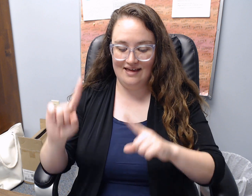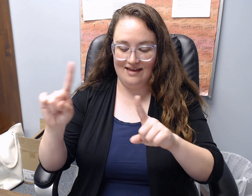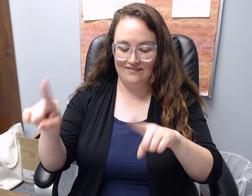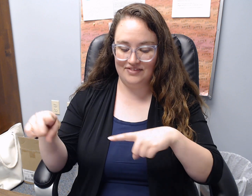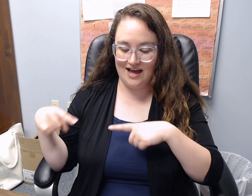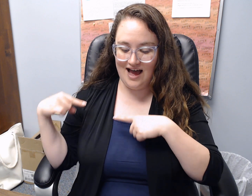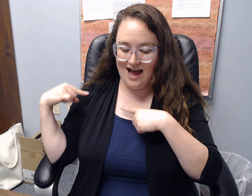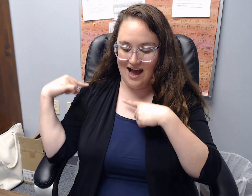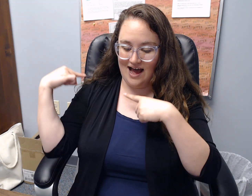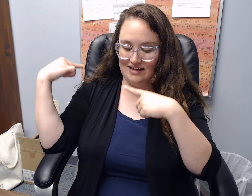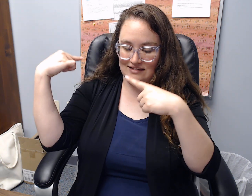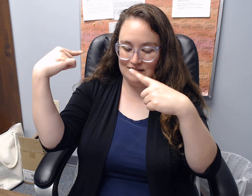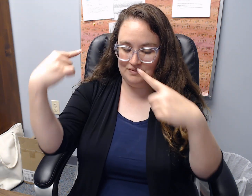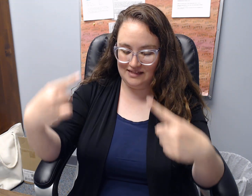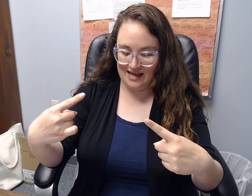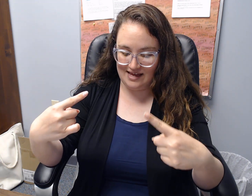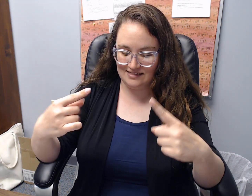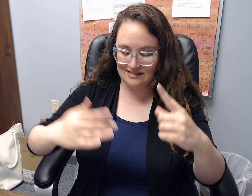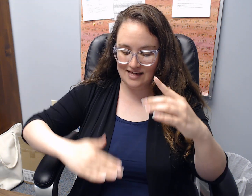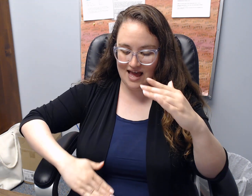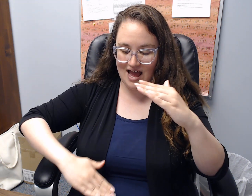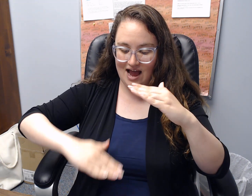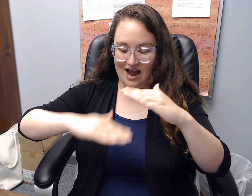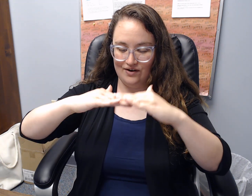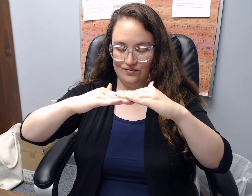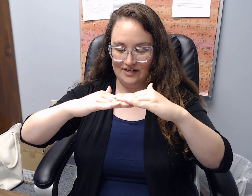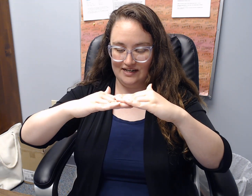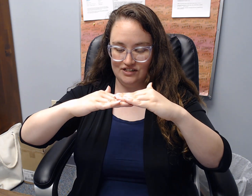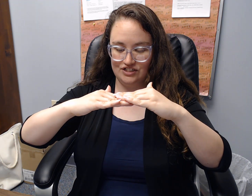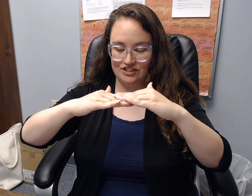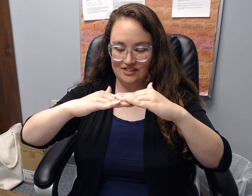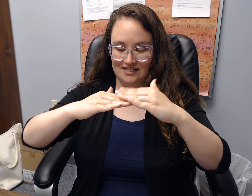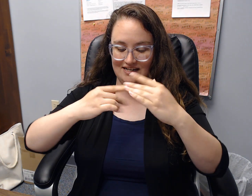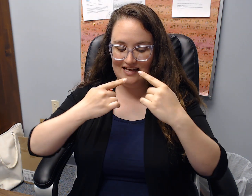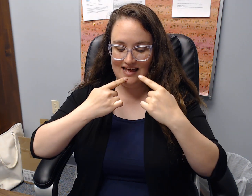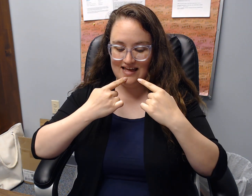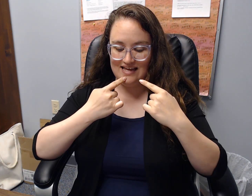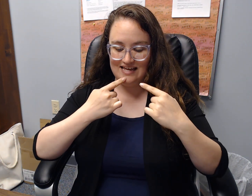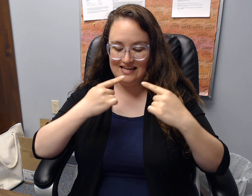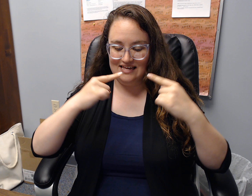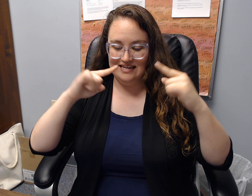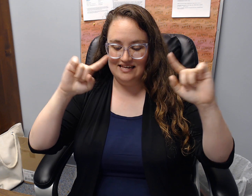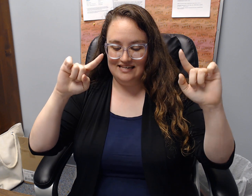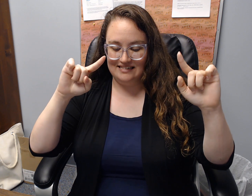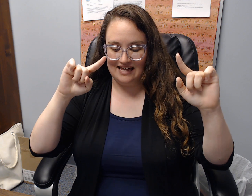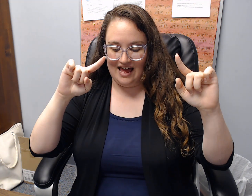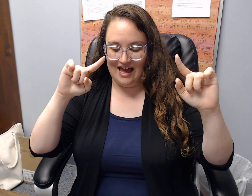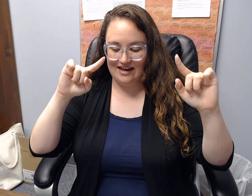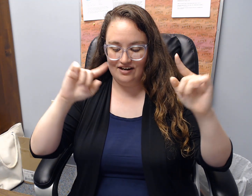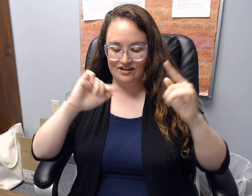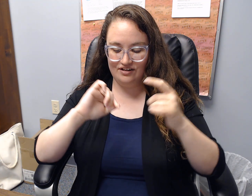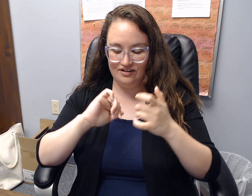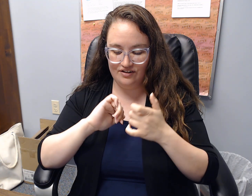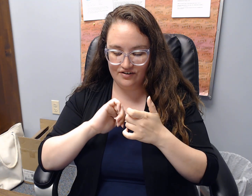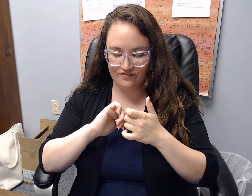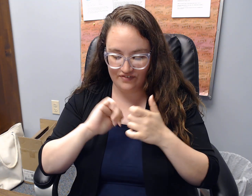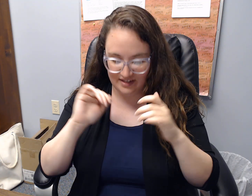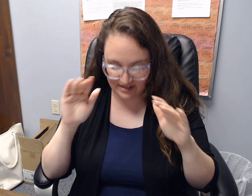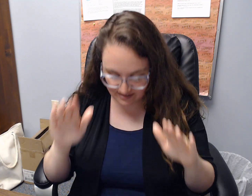If the highest place I reach is at your feet,